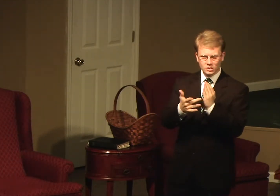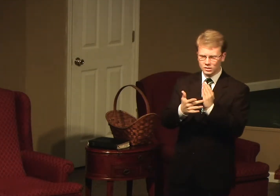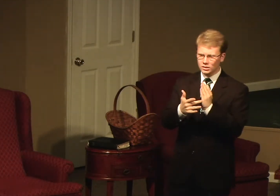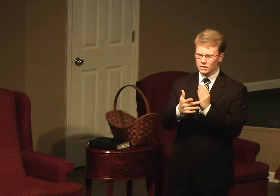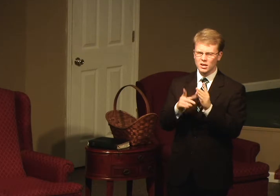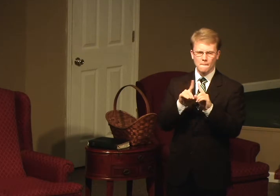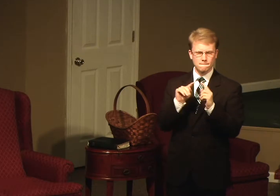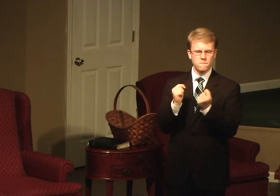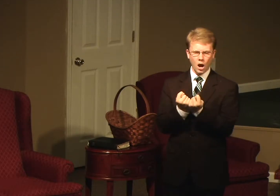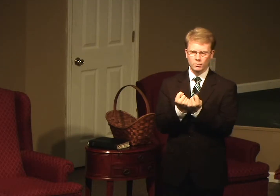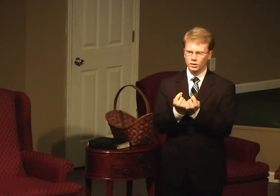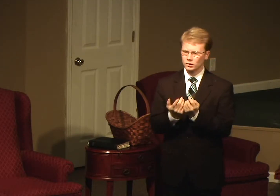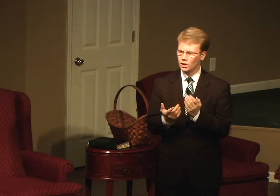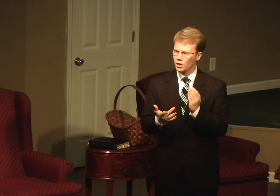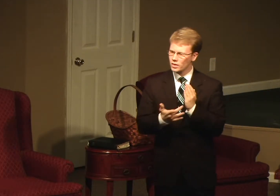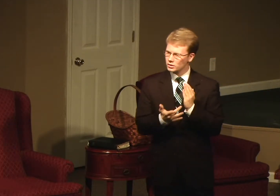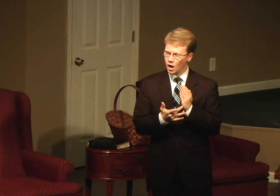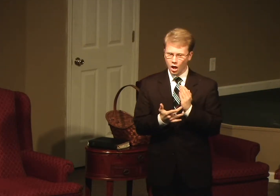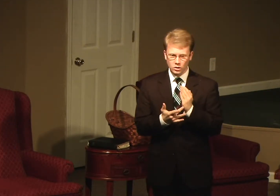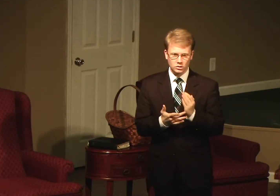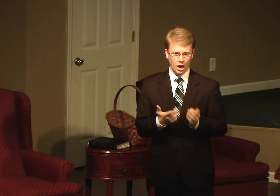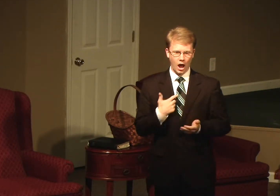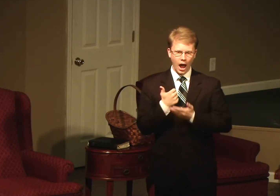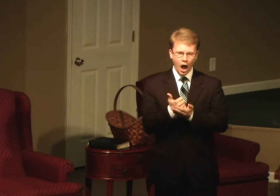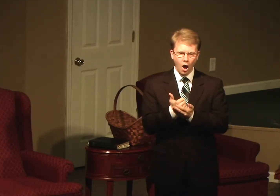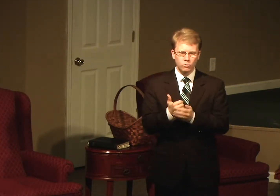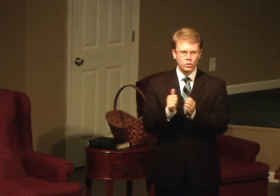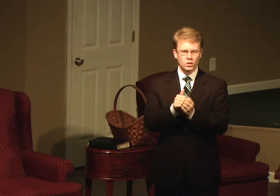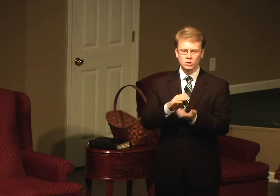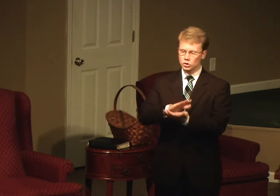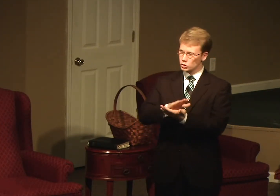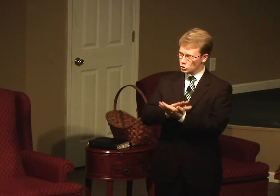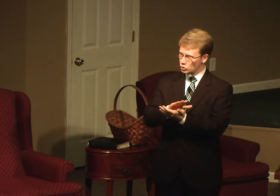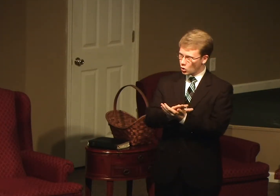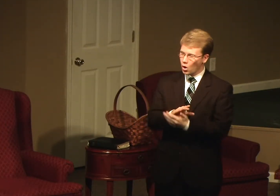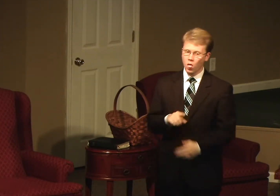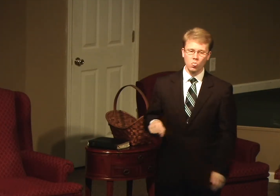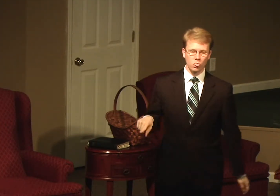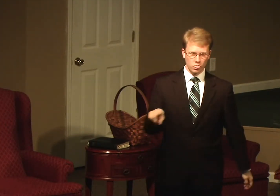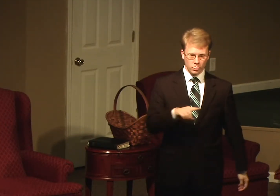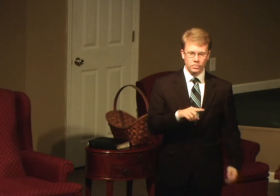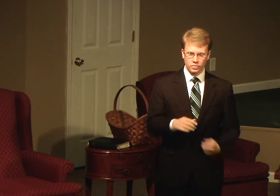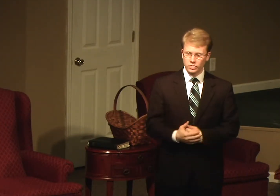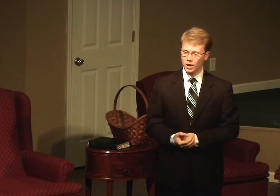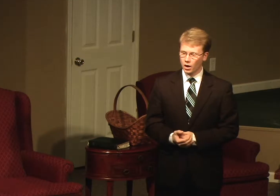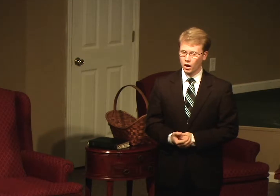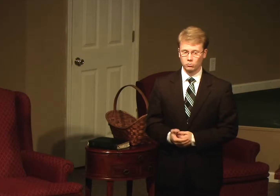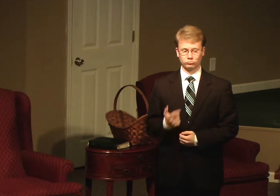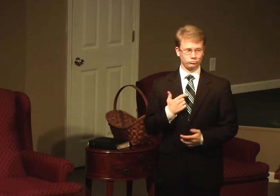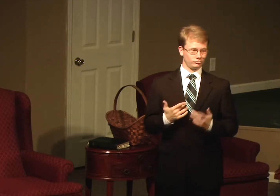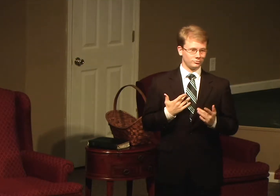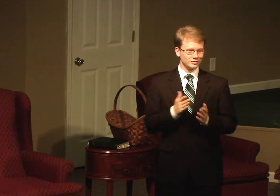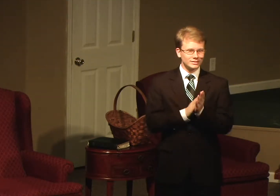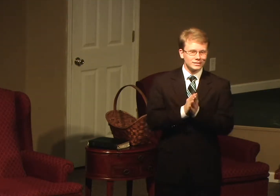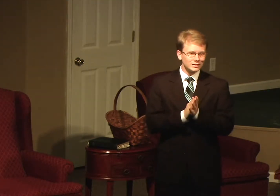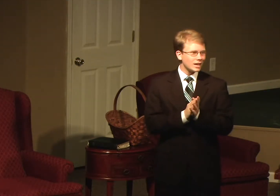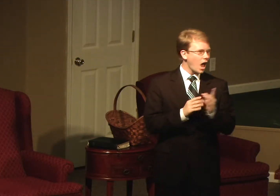They talked about maybe my working with the technological department and helping there at the school. And I thought I could